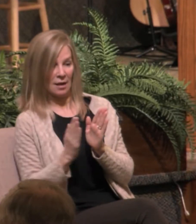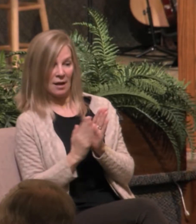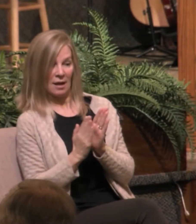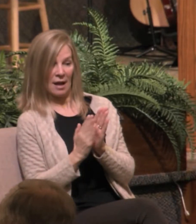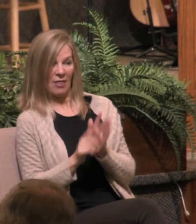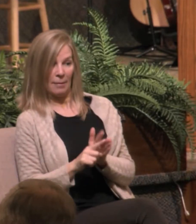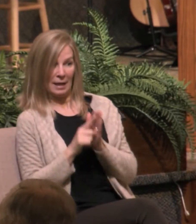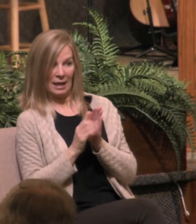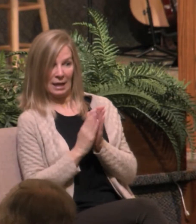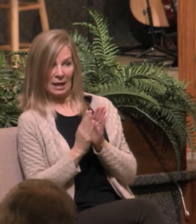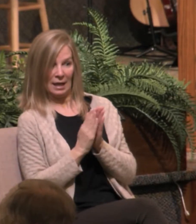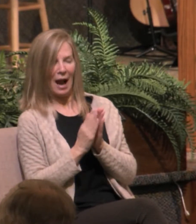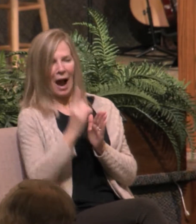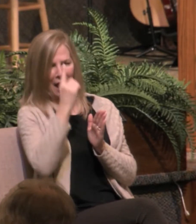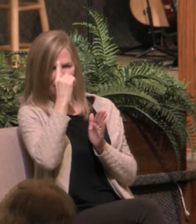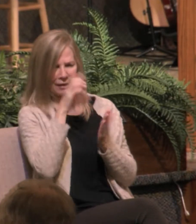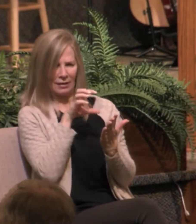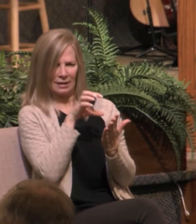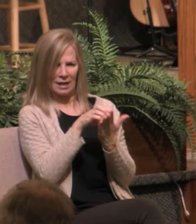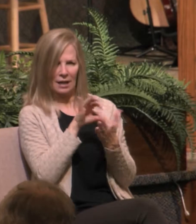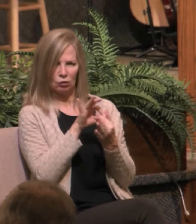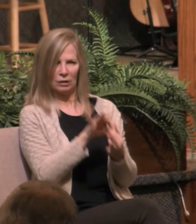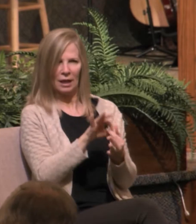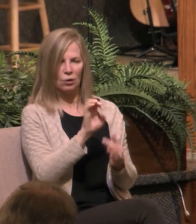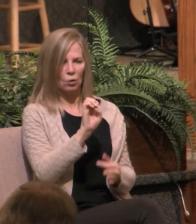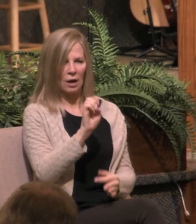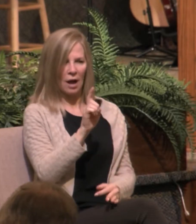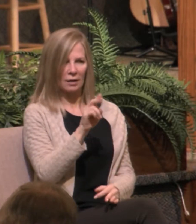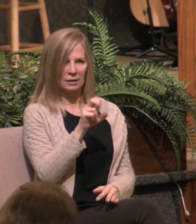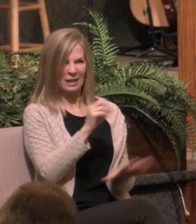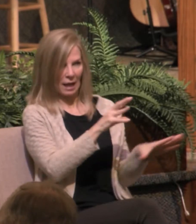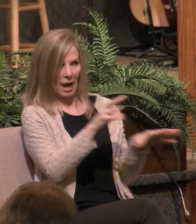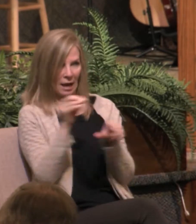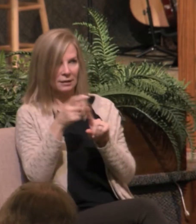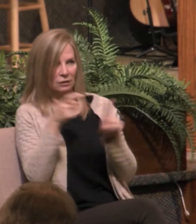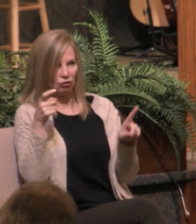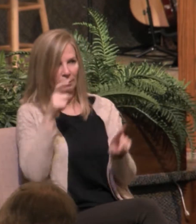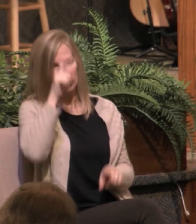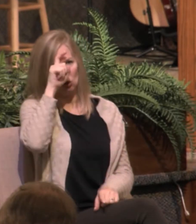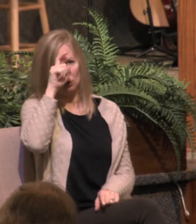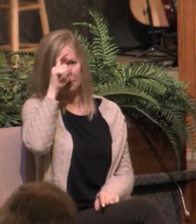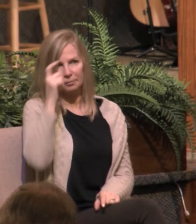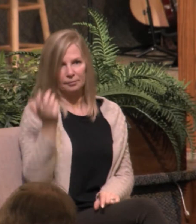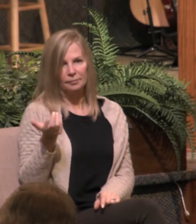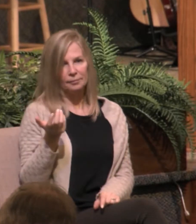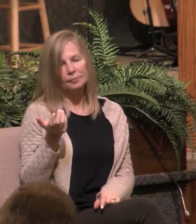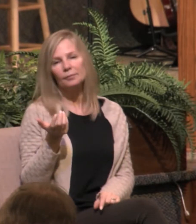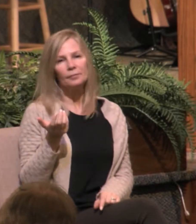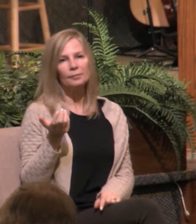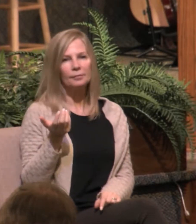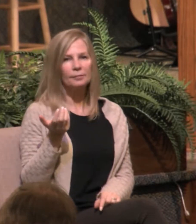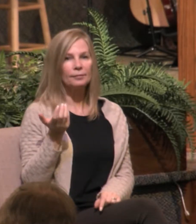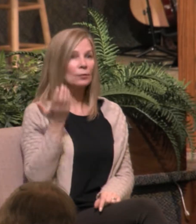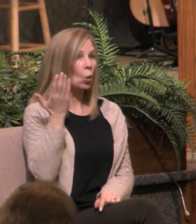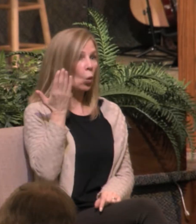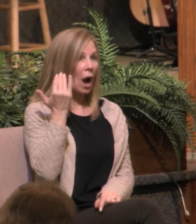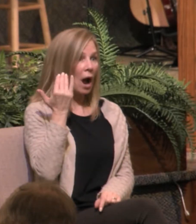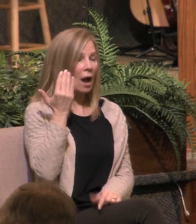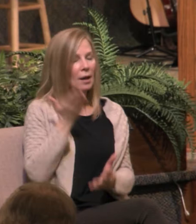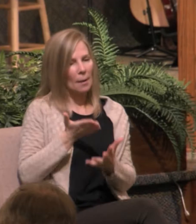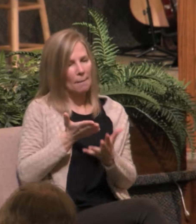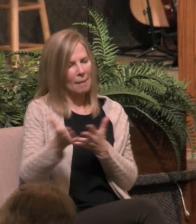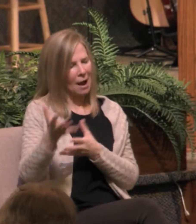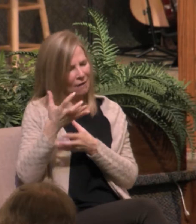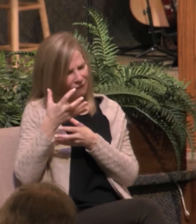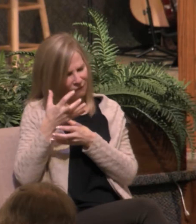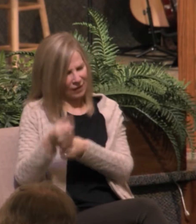our text is saying has to do with the Exodus from Egypt. Why do I say that? By faith he